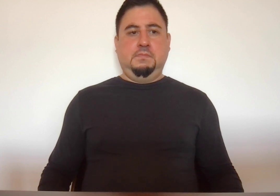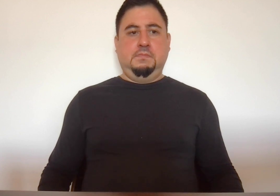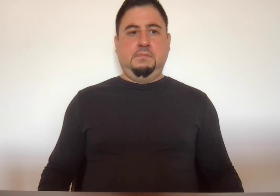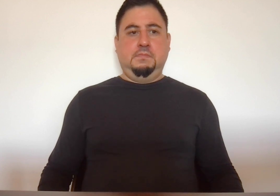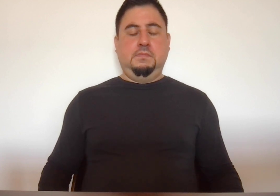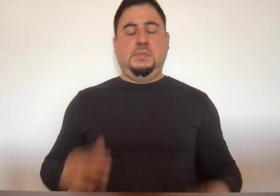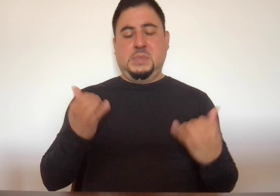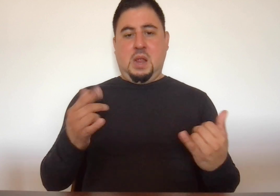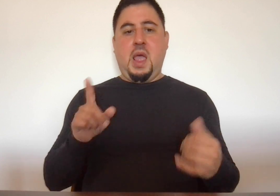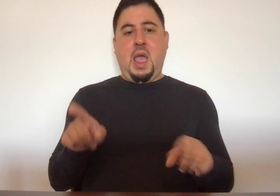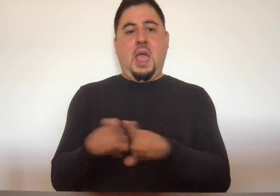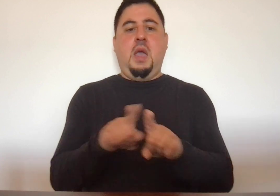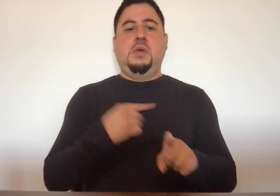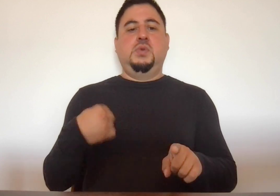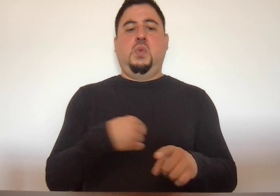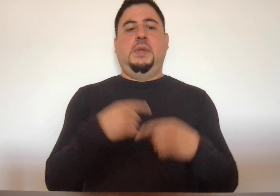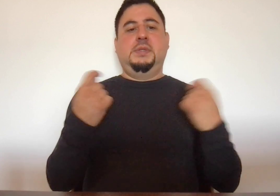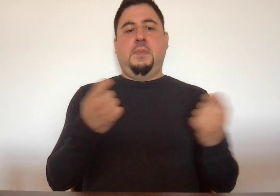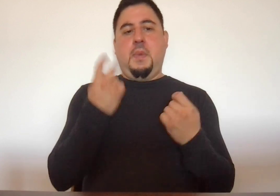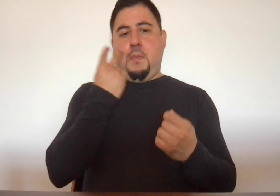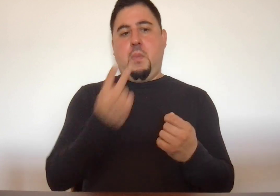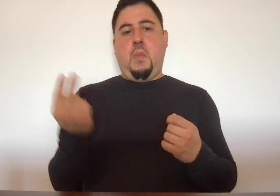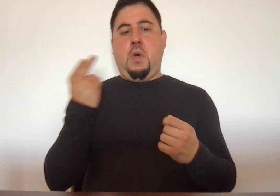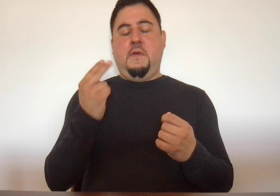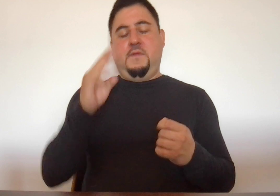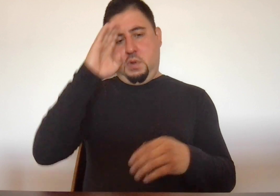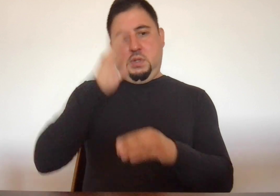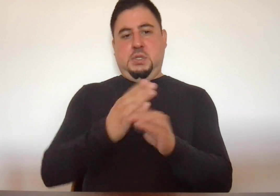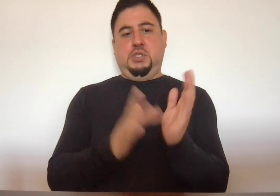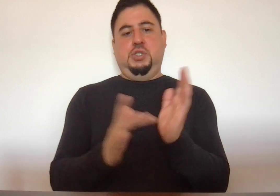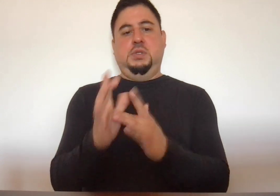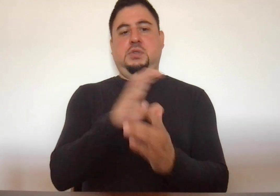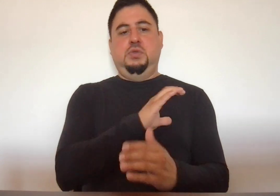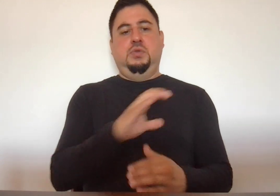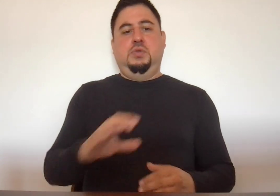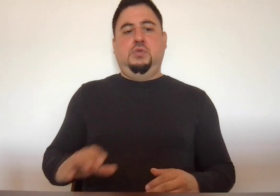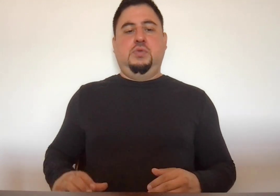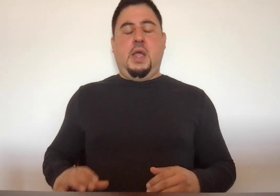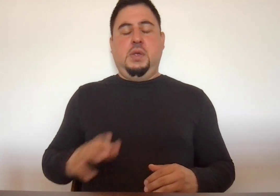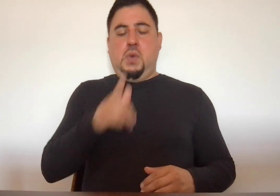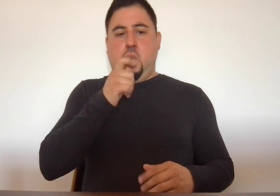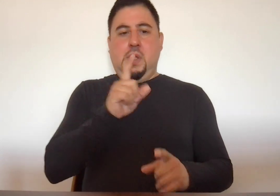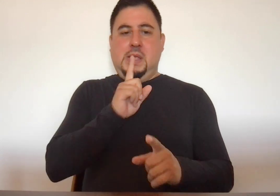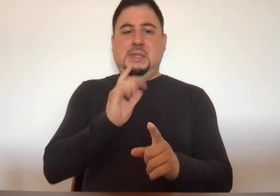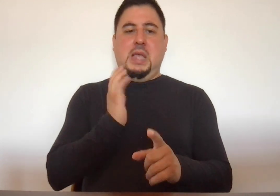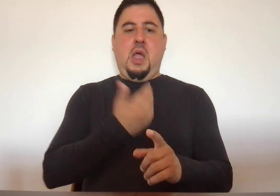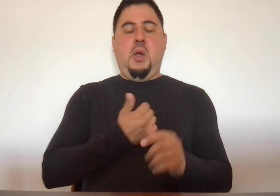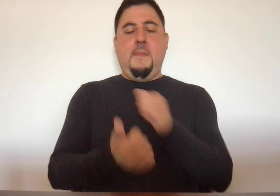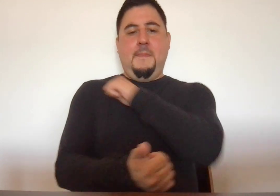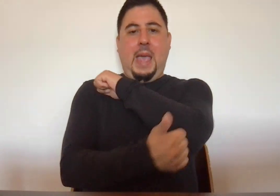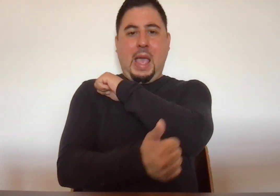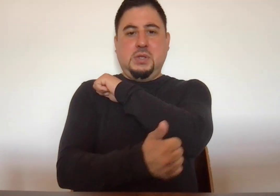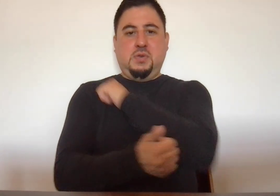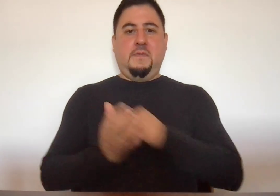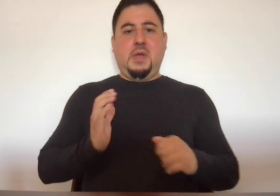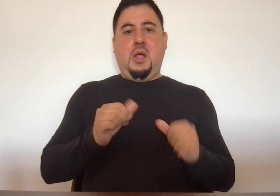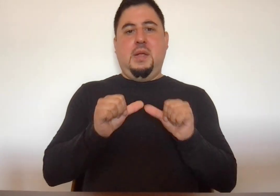Therefore, as we celebrate the memorial of your Son, Jesus Christ, who is our Passover and our lasting peace,